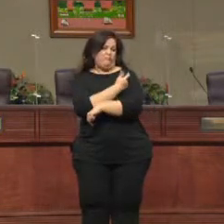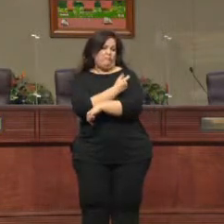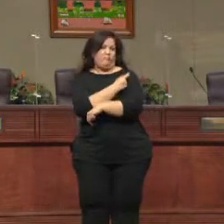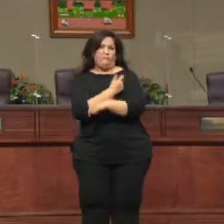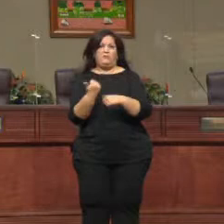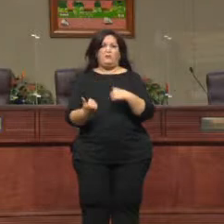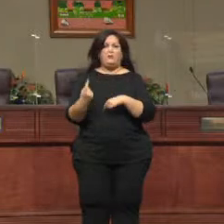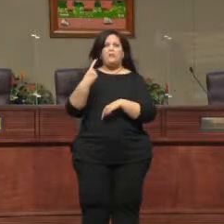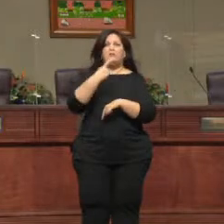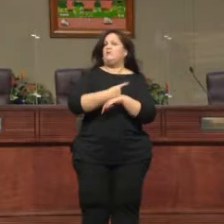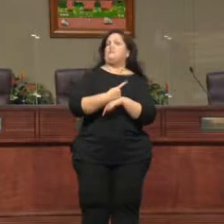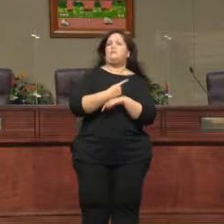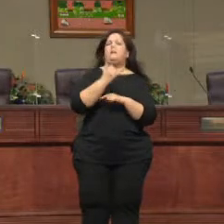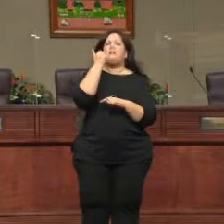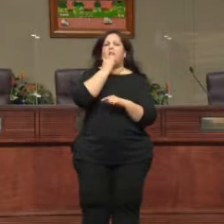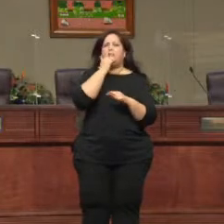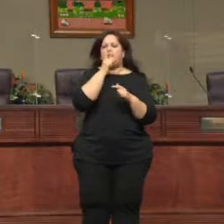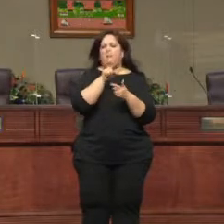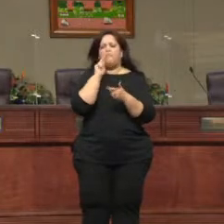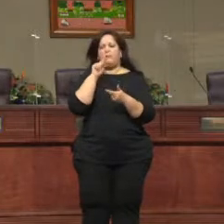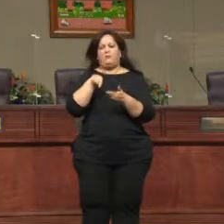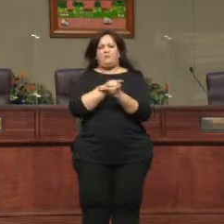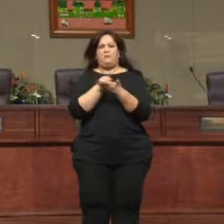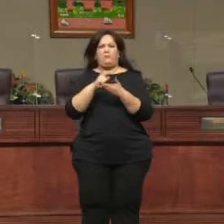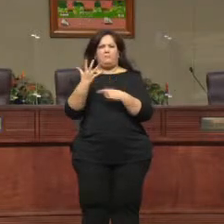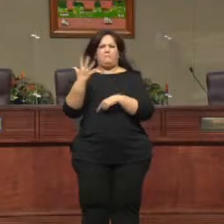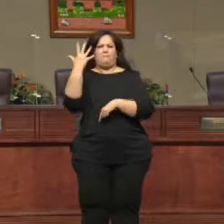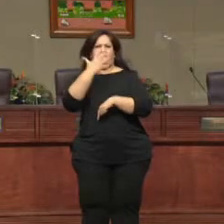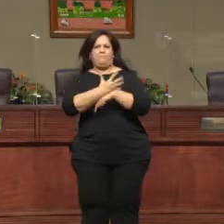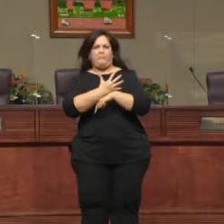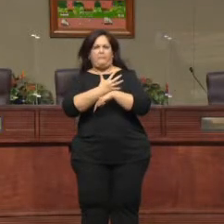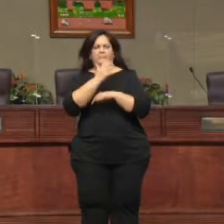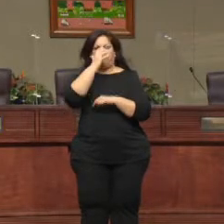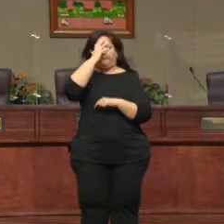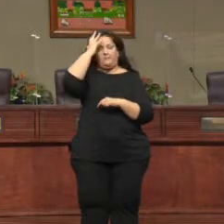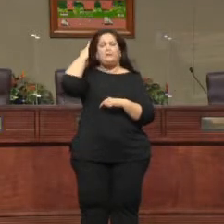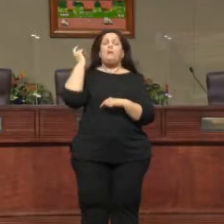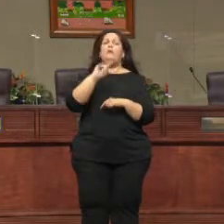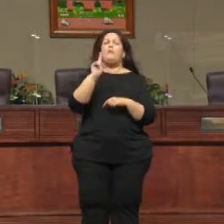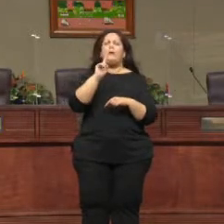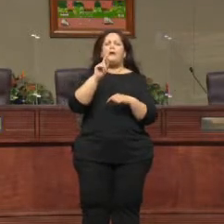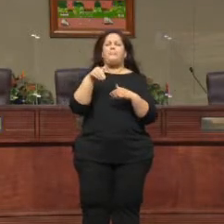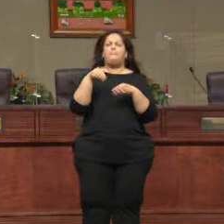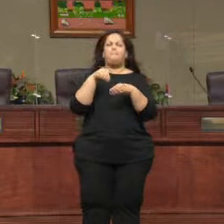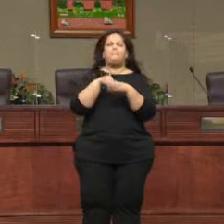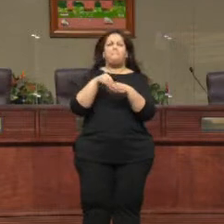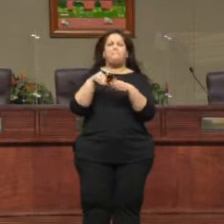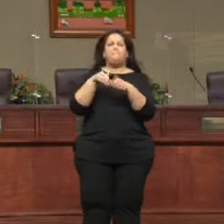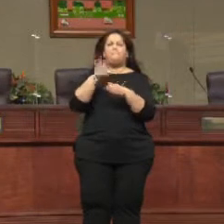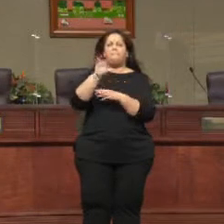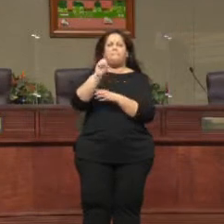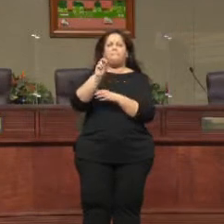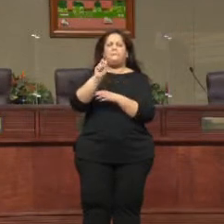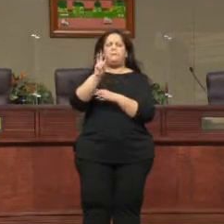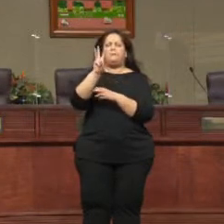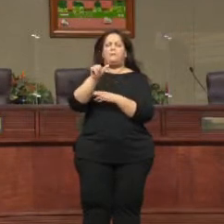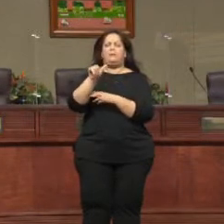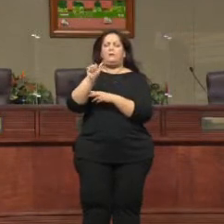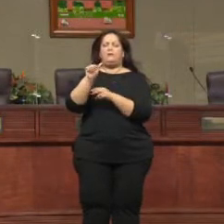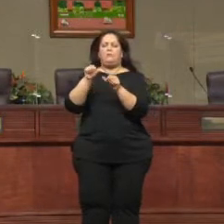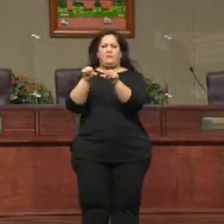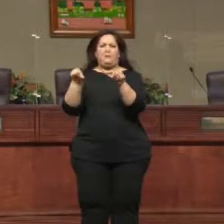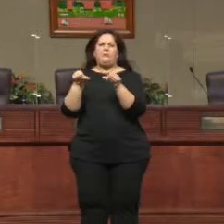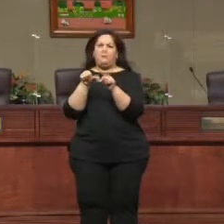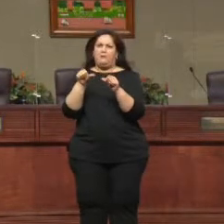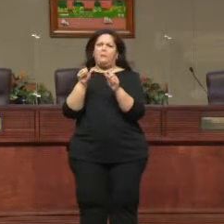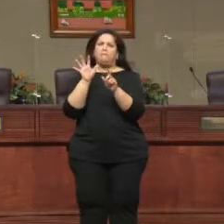give daily for the next 5 days. The location is right in the heart of the Conway area and is proven to be